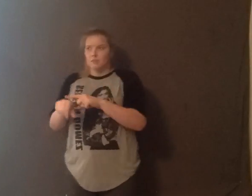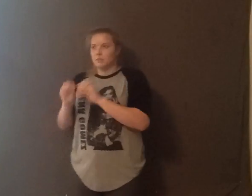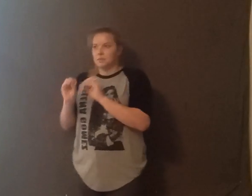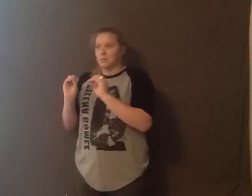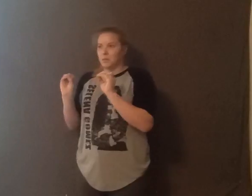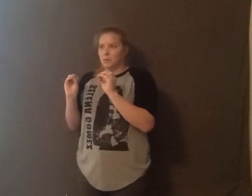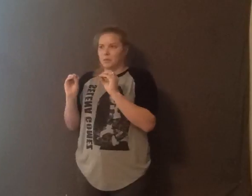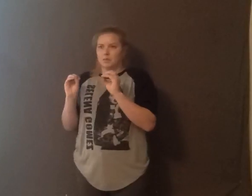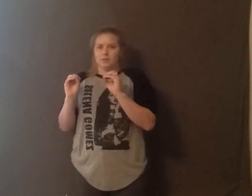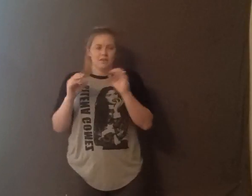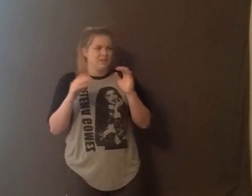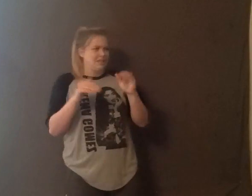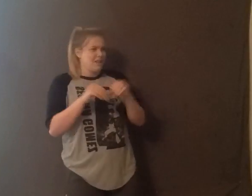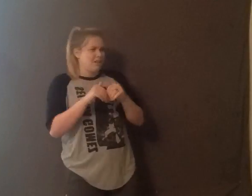though. Okay.